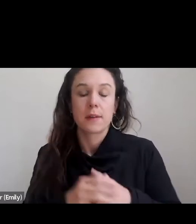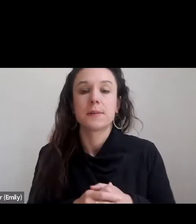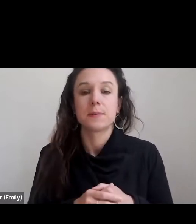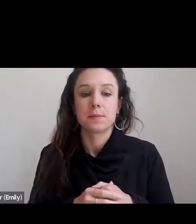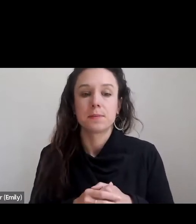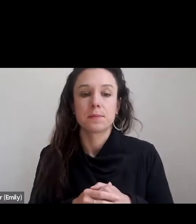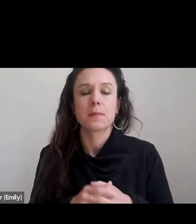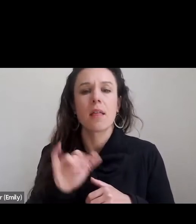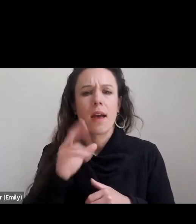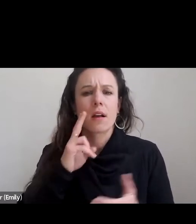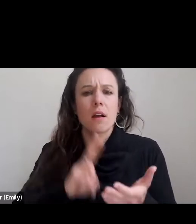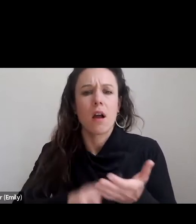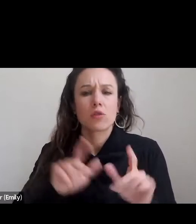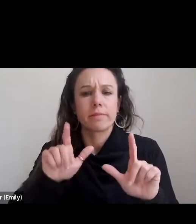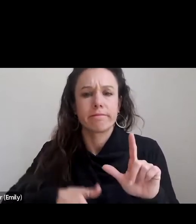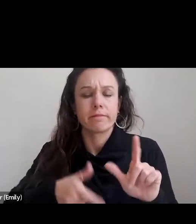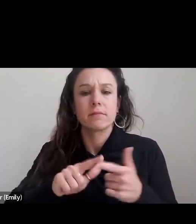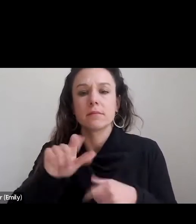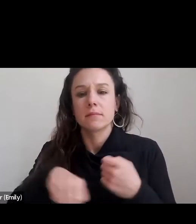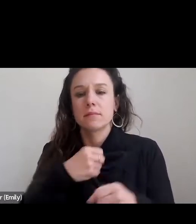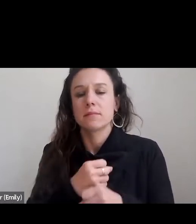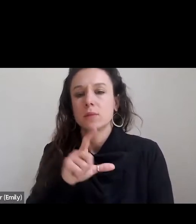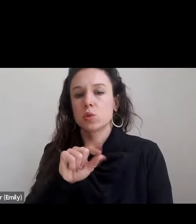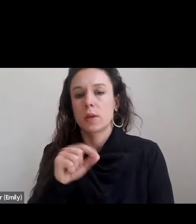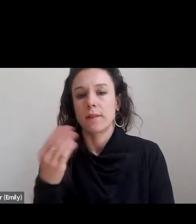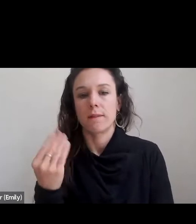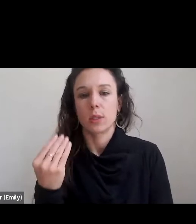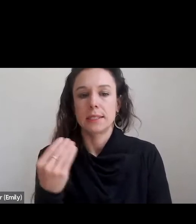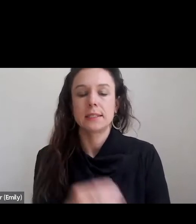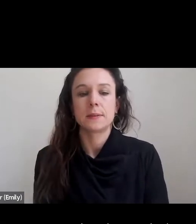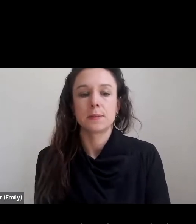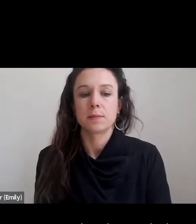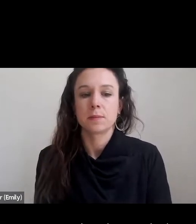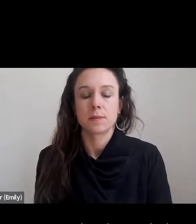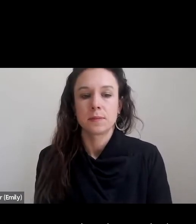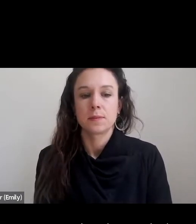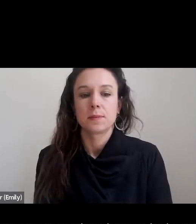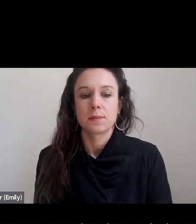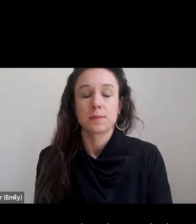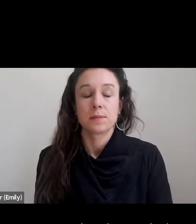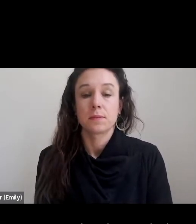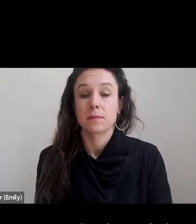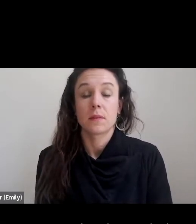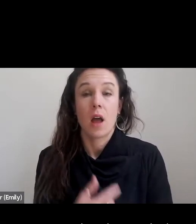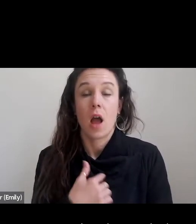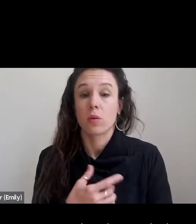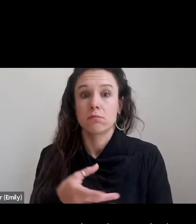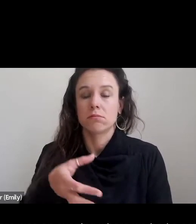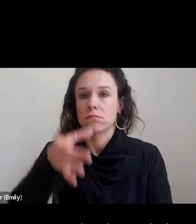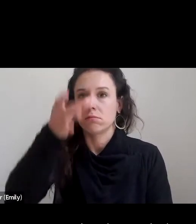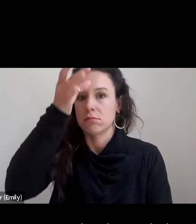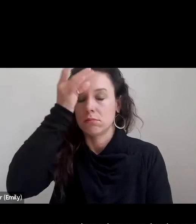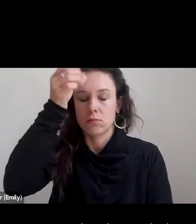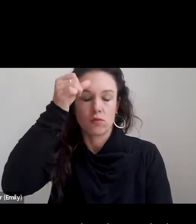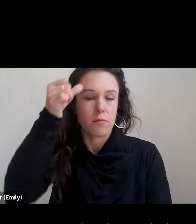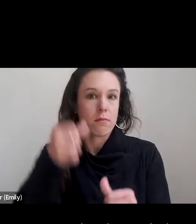that contract ended in 2014. And I will never forget, there was an evening where we had a gathering with these self-advocate,